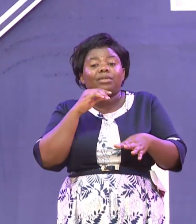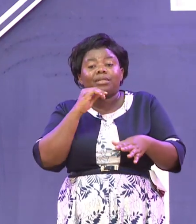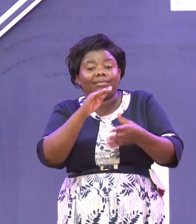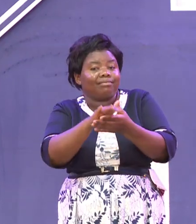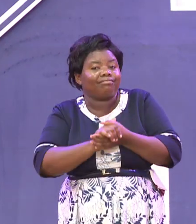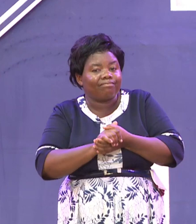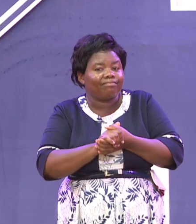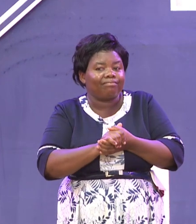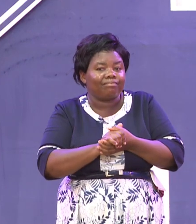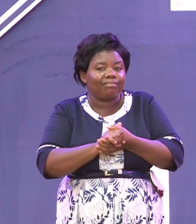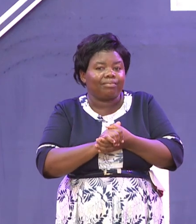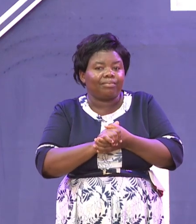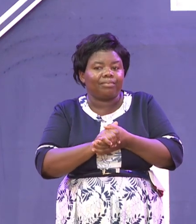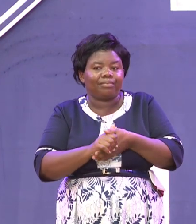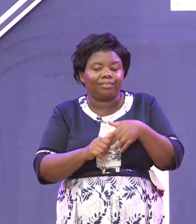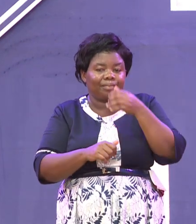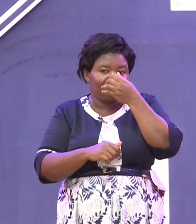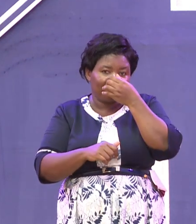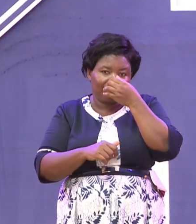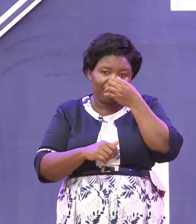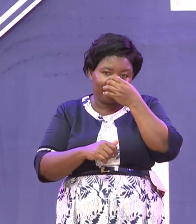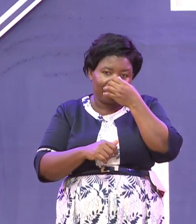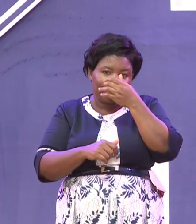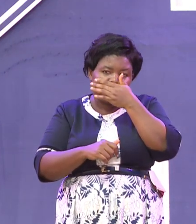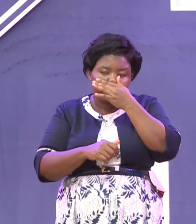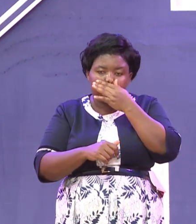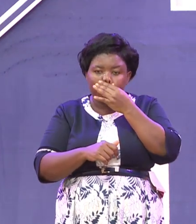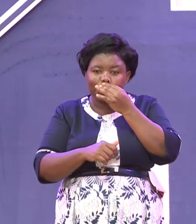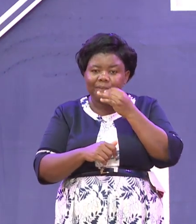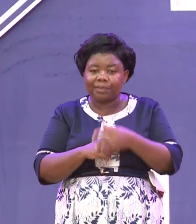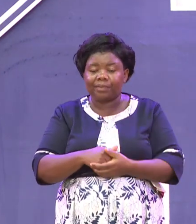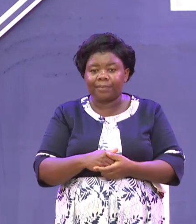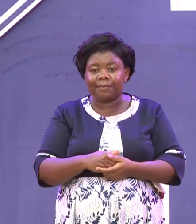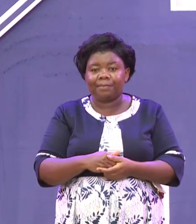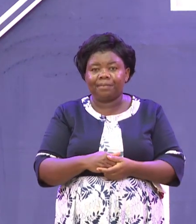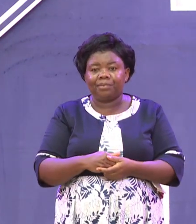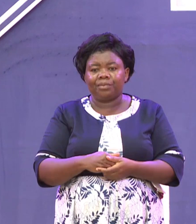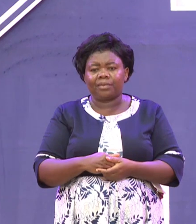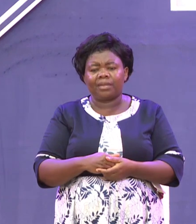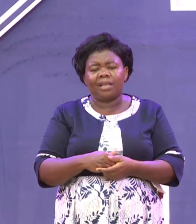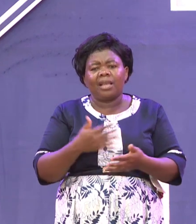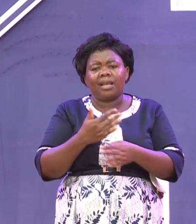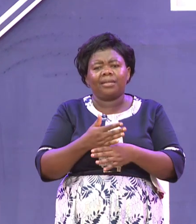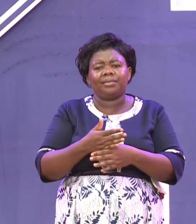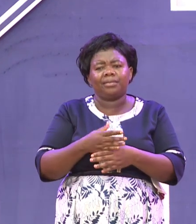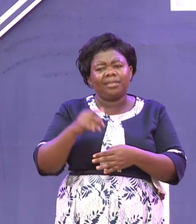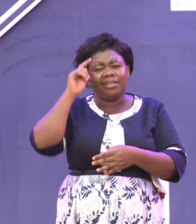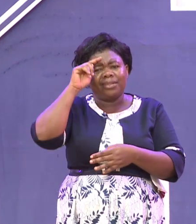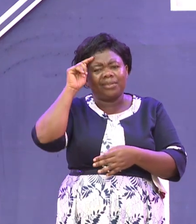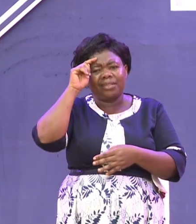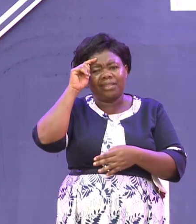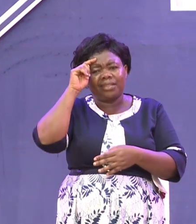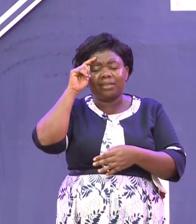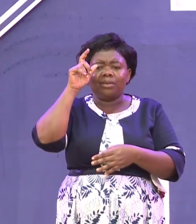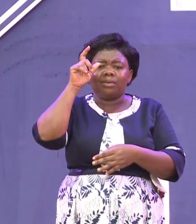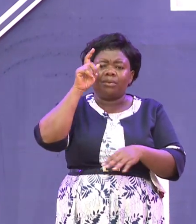wife knows that she depends on you, who that person is sending. Ati olowooza oli anaagenda okujja okungamba nga